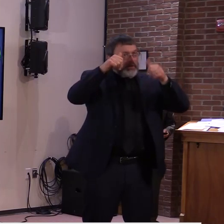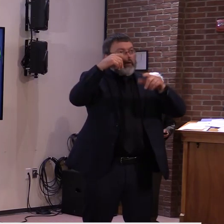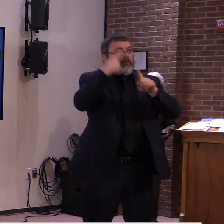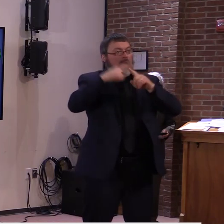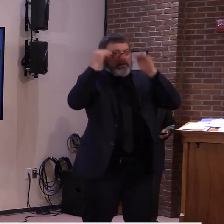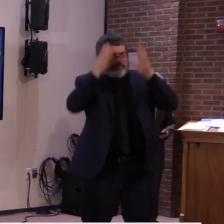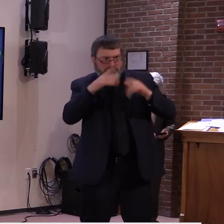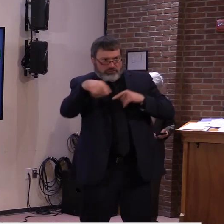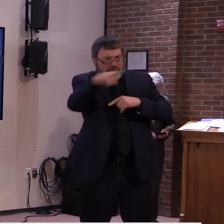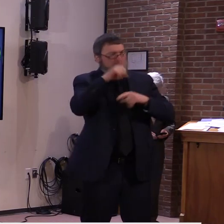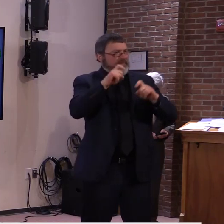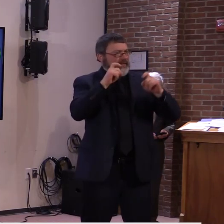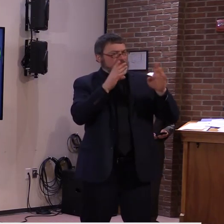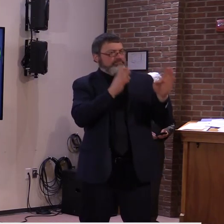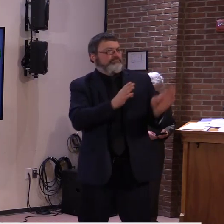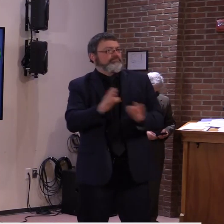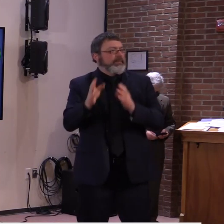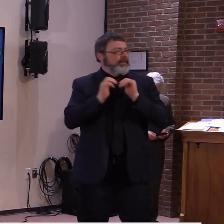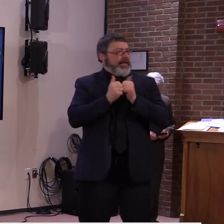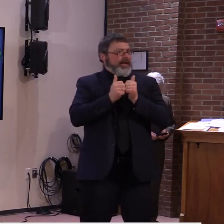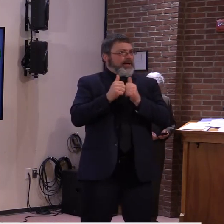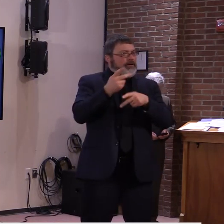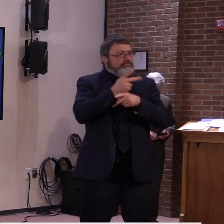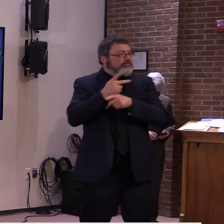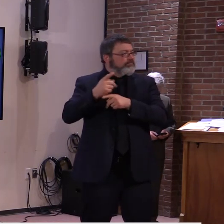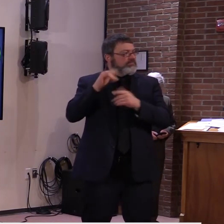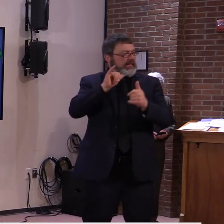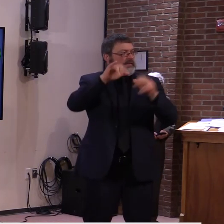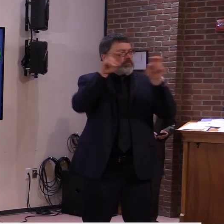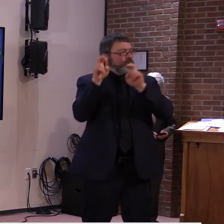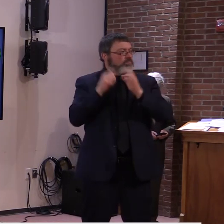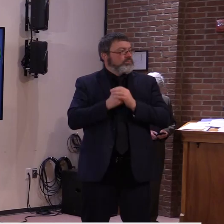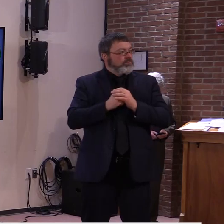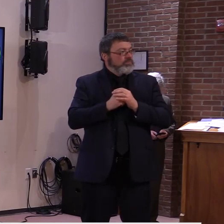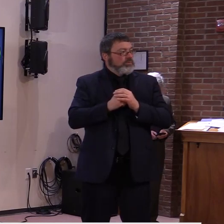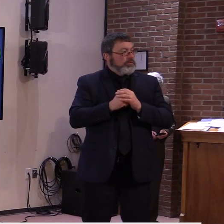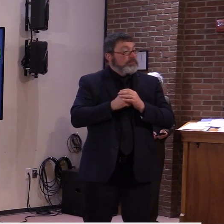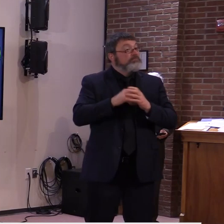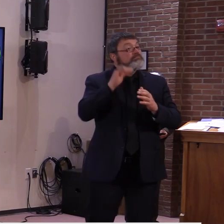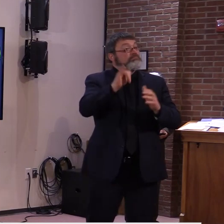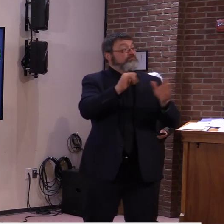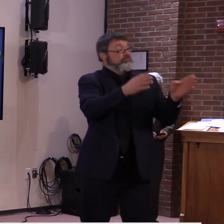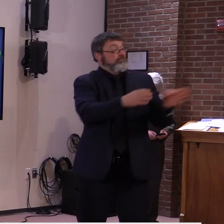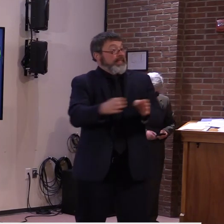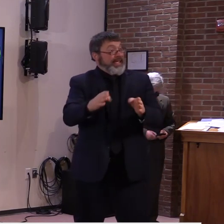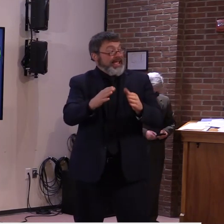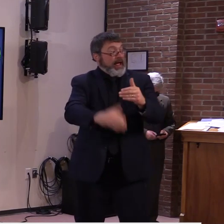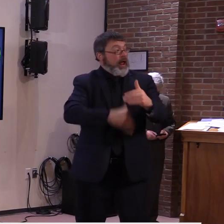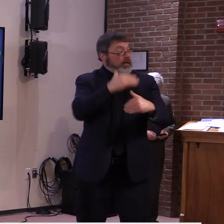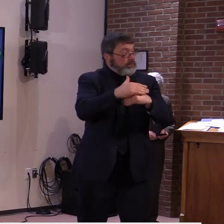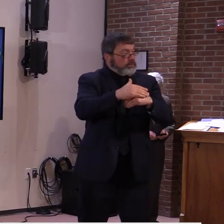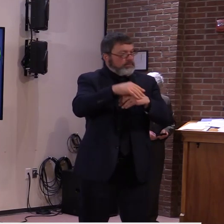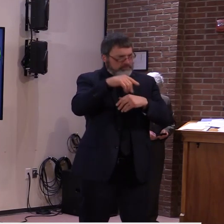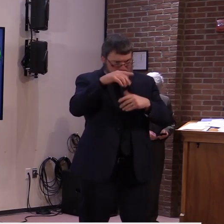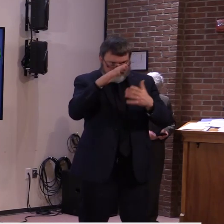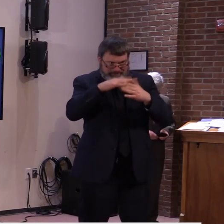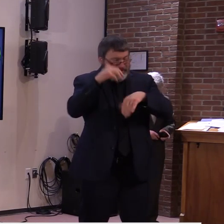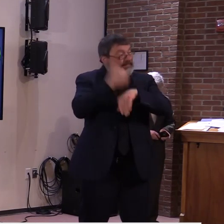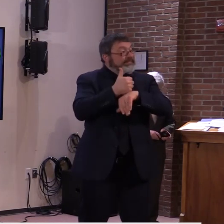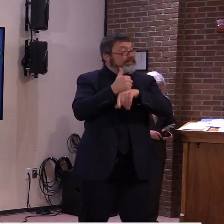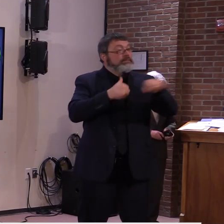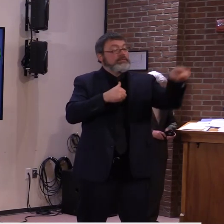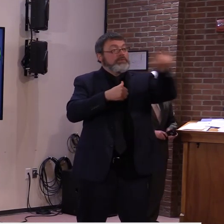than normal school operations, with a greater emphasis on supporting schools and looking broadly at the needs of students and staff. We will be coordinating with other